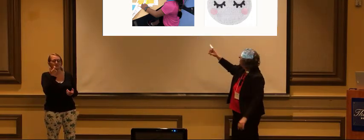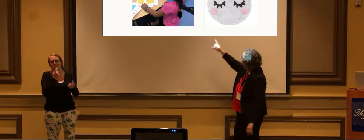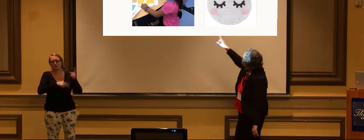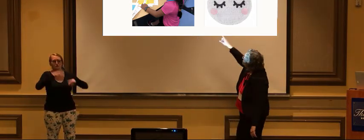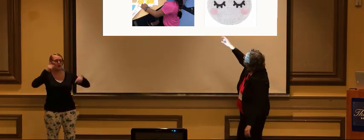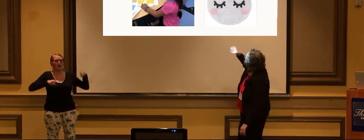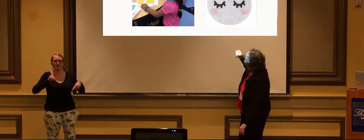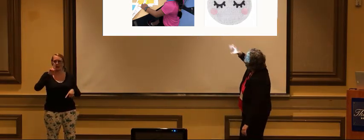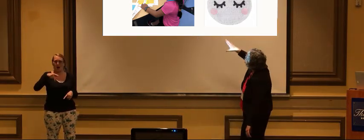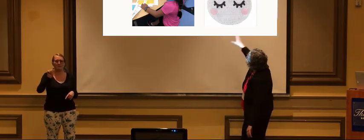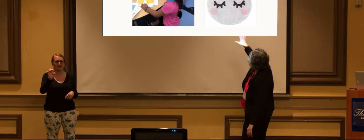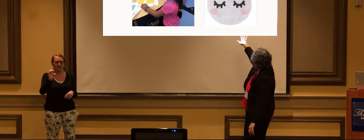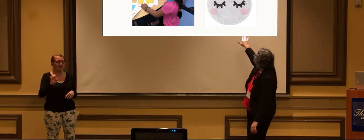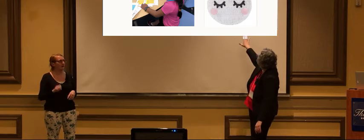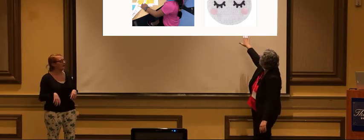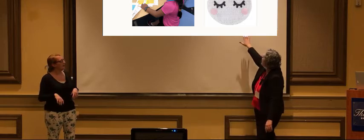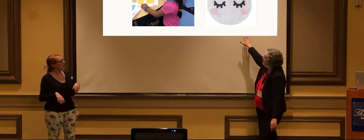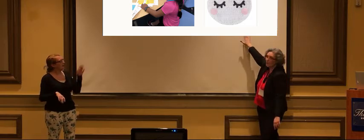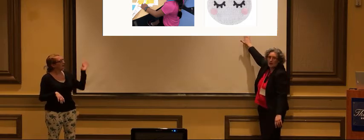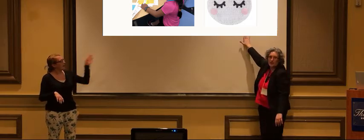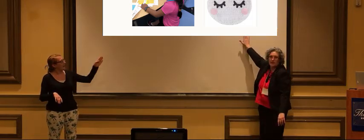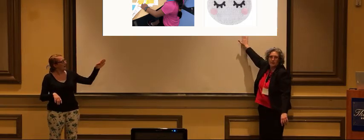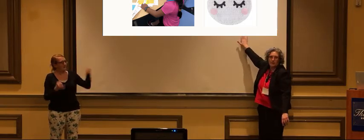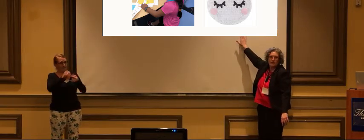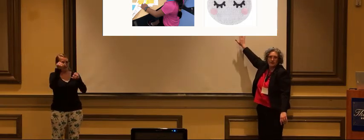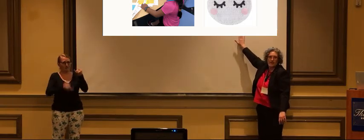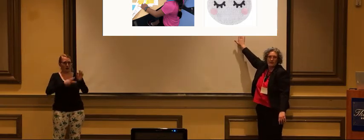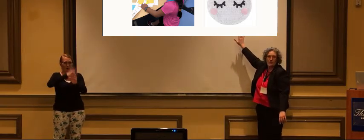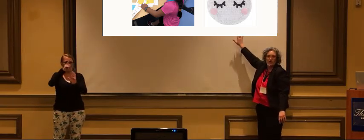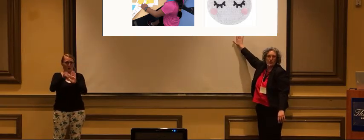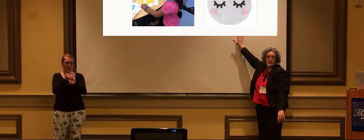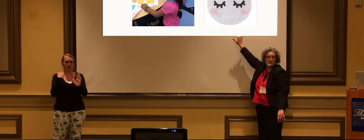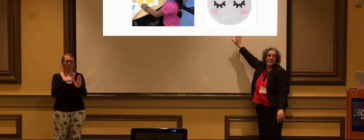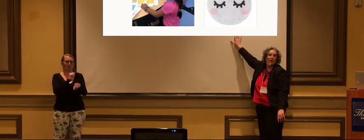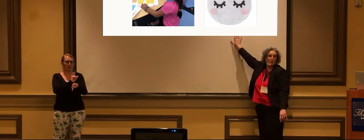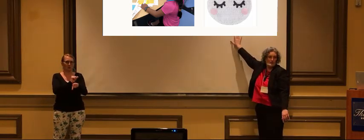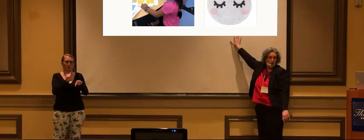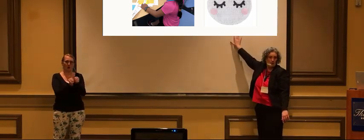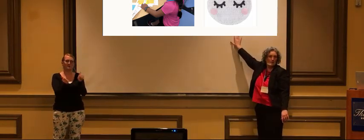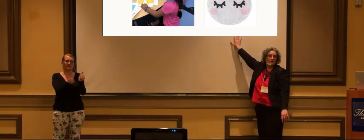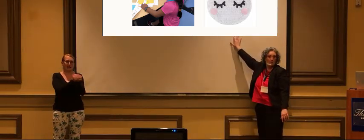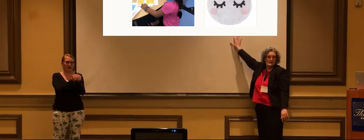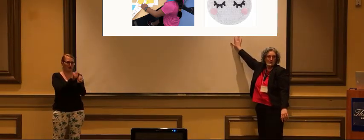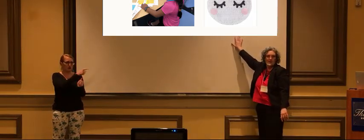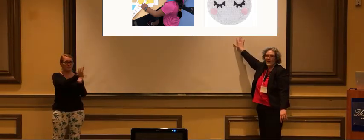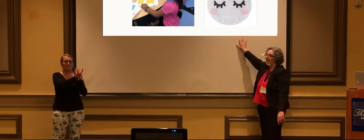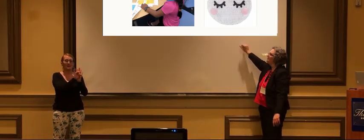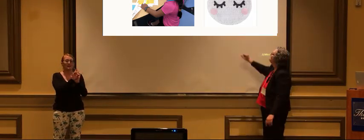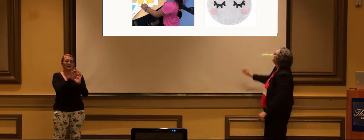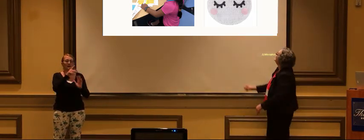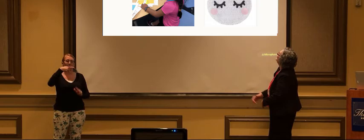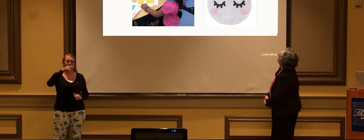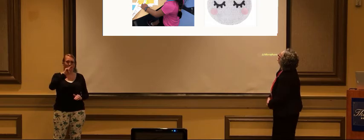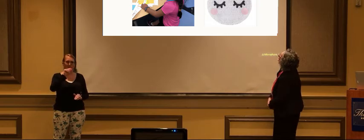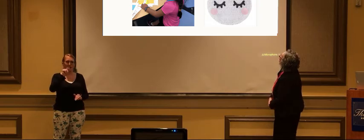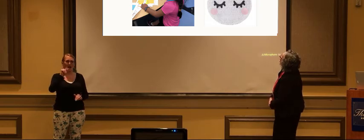randomly. And then this is her final project that we worked on together. She chose her pinata.